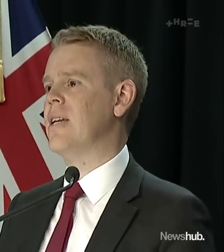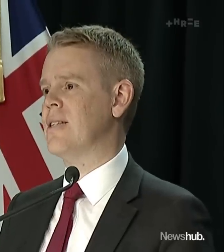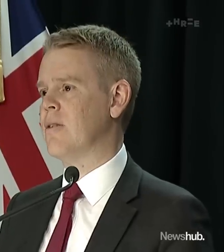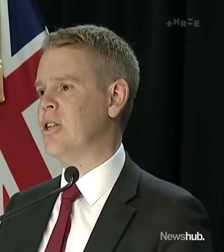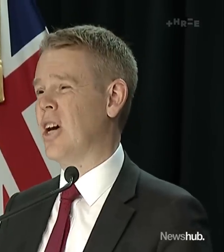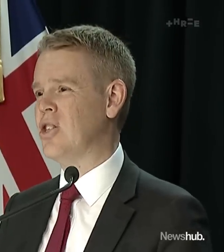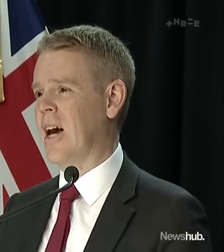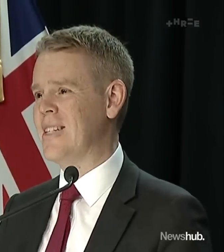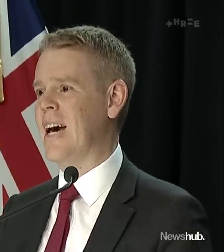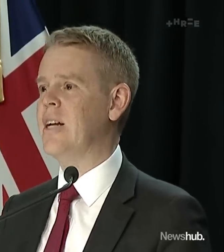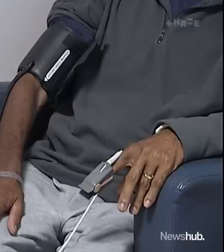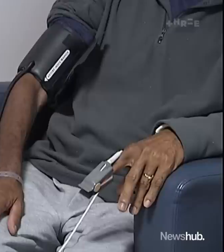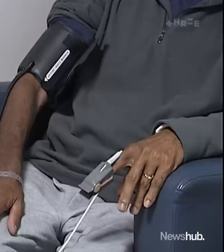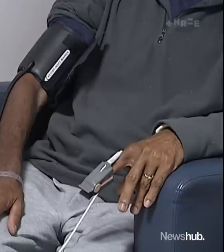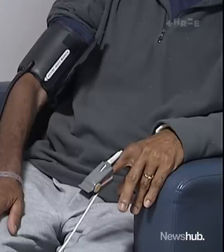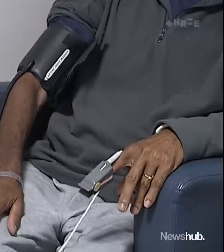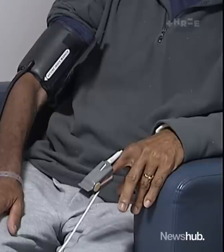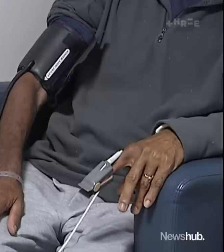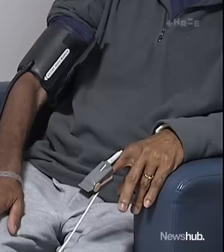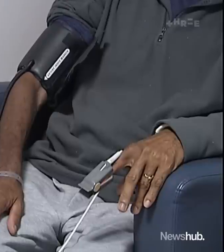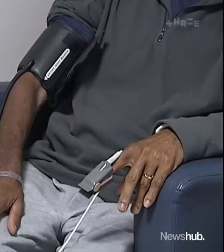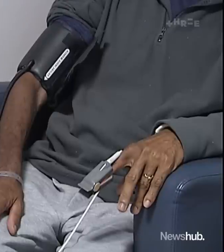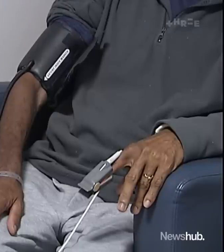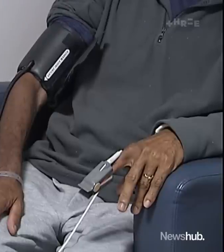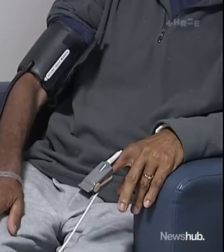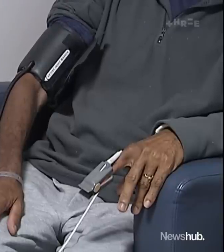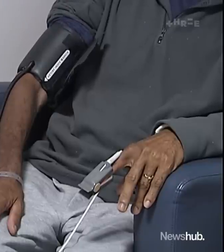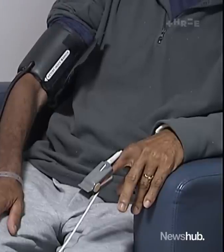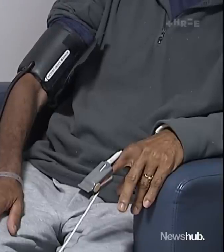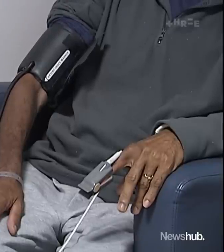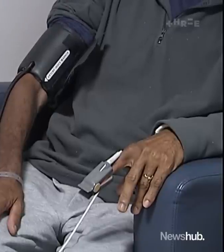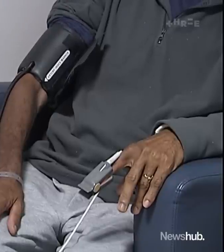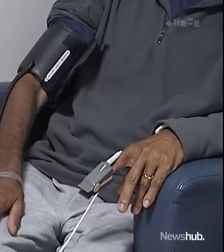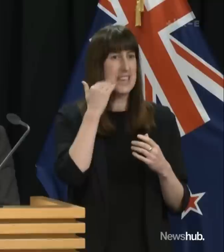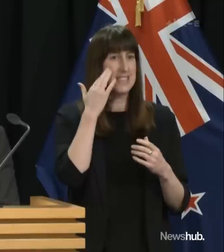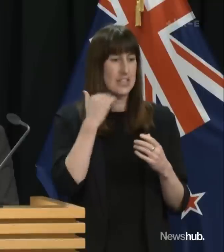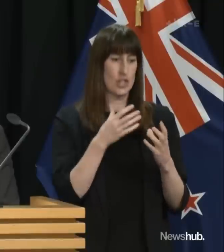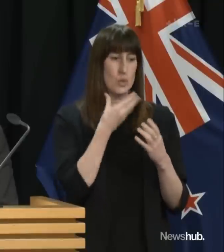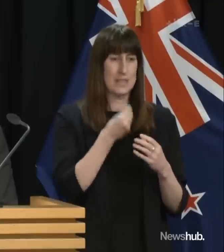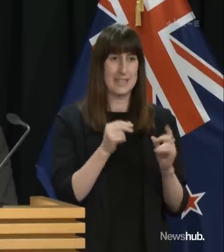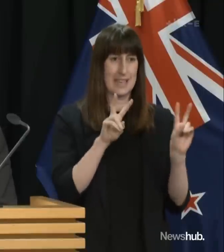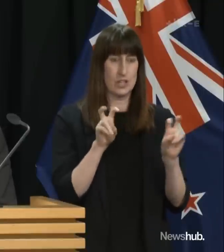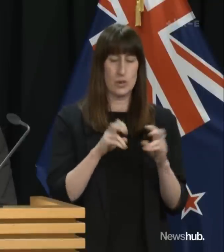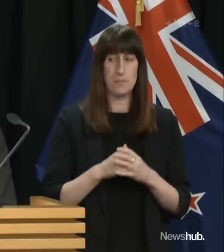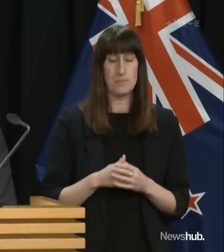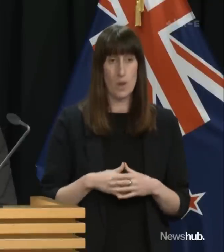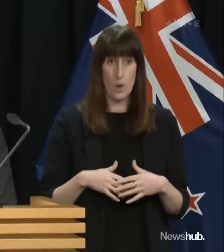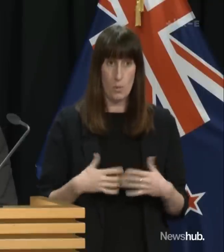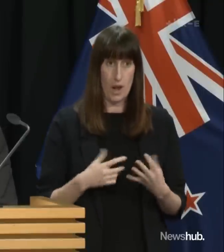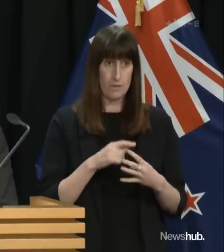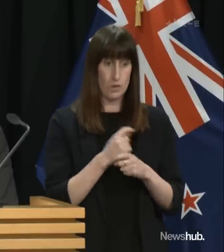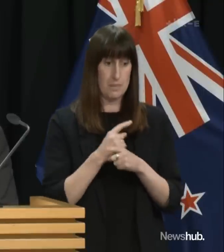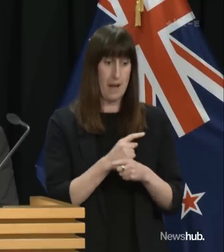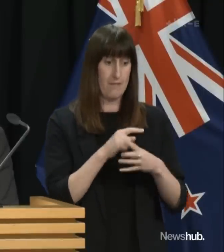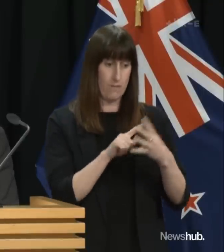first, but the equity tool is merely righting past wrongs when it comes to inequity. There are four groups of people that I have spoken about,